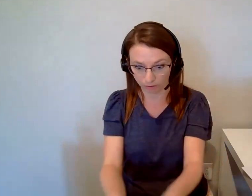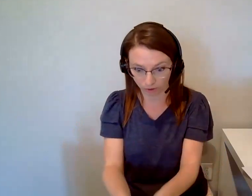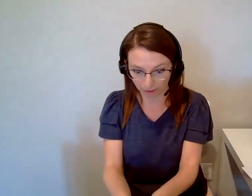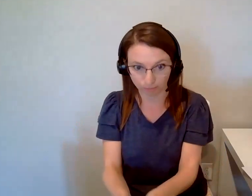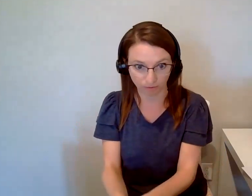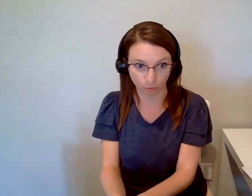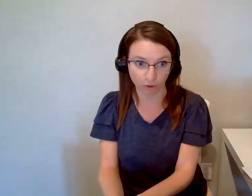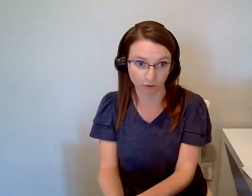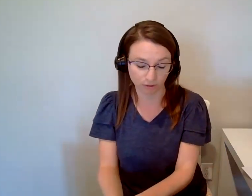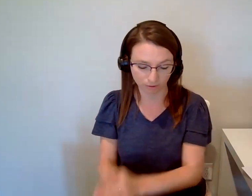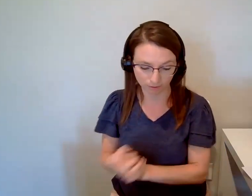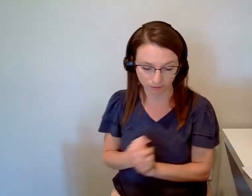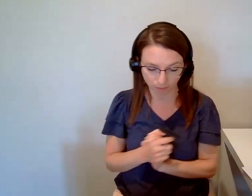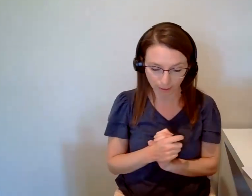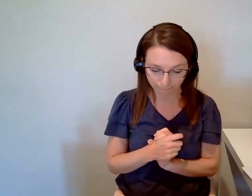shape of words. Okay?